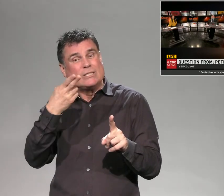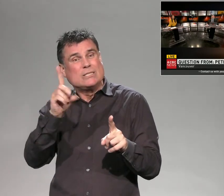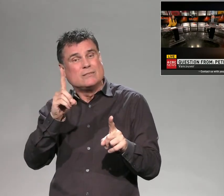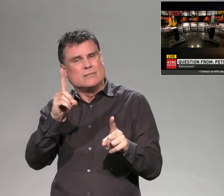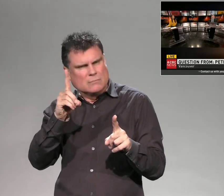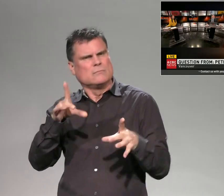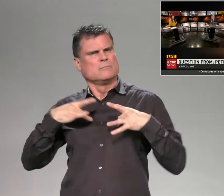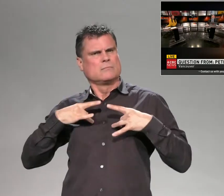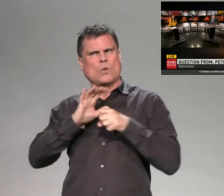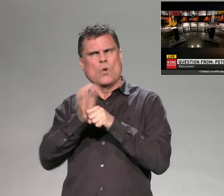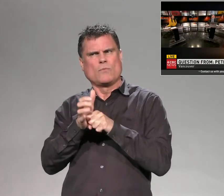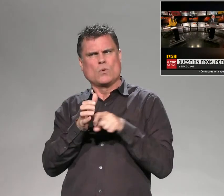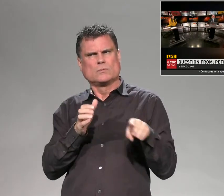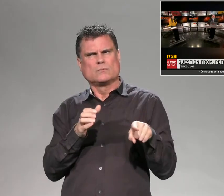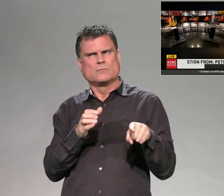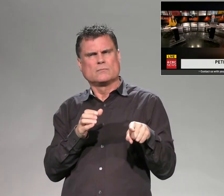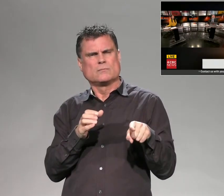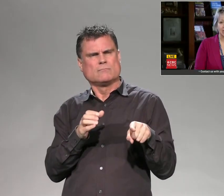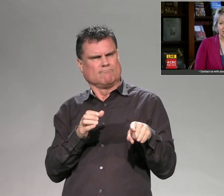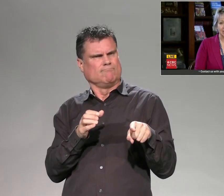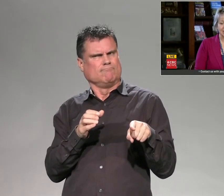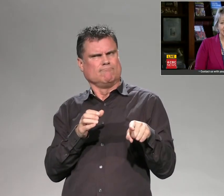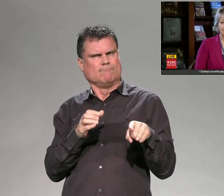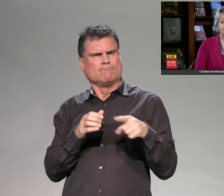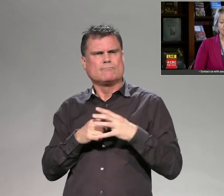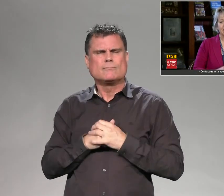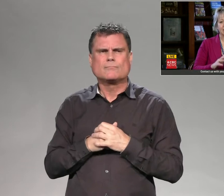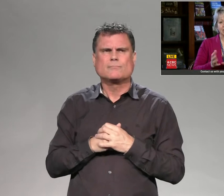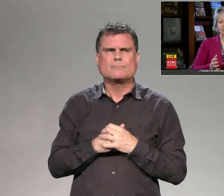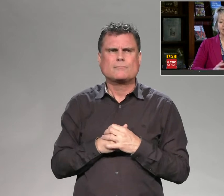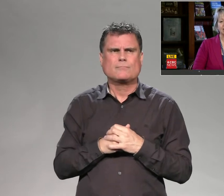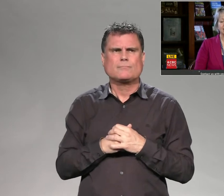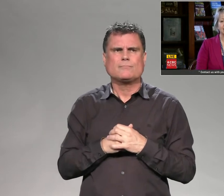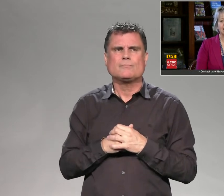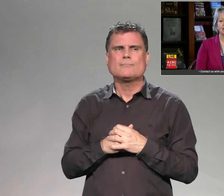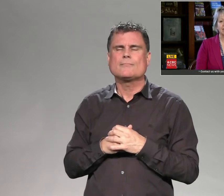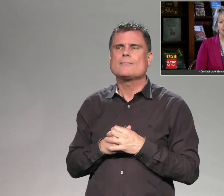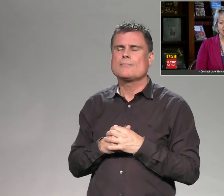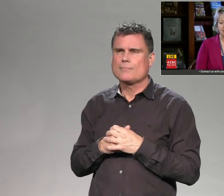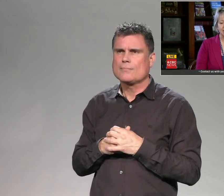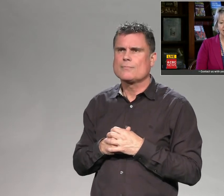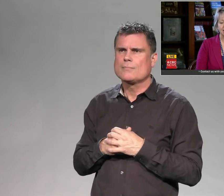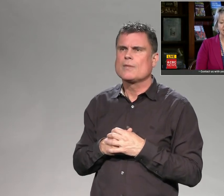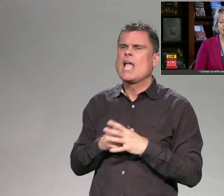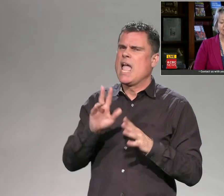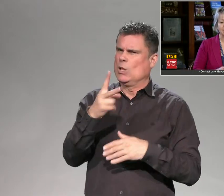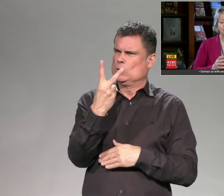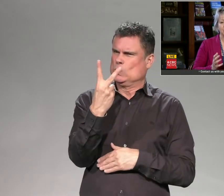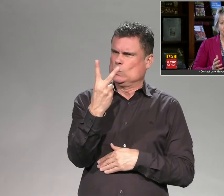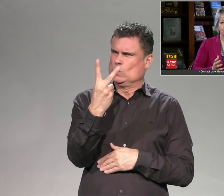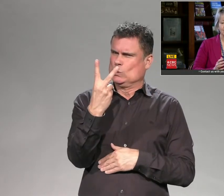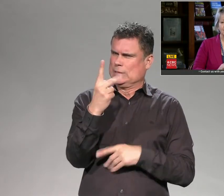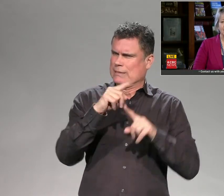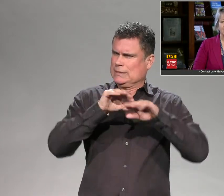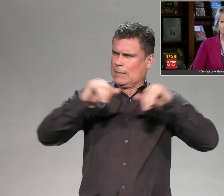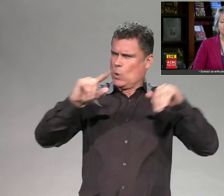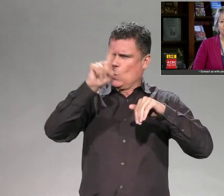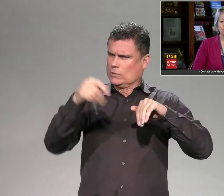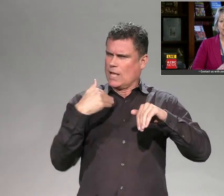Henry? So two very different questions there. So let me address the ADHD one